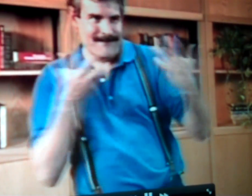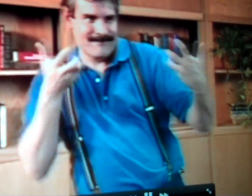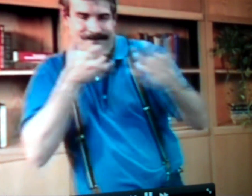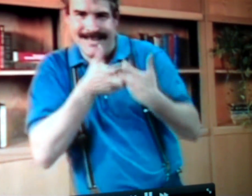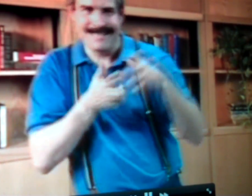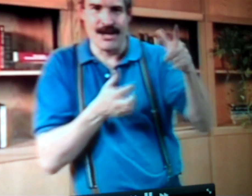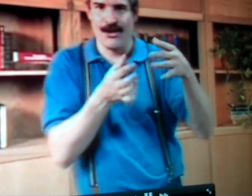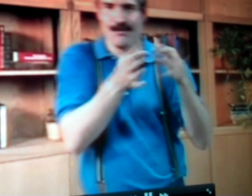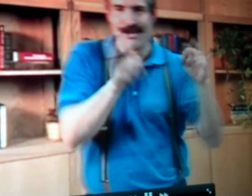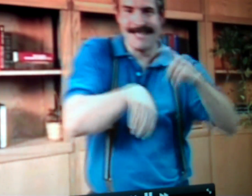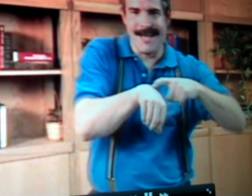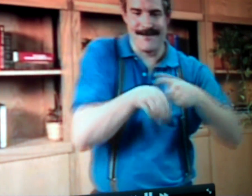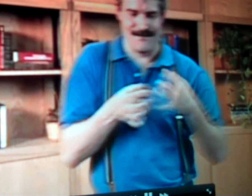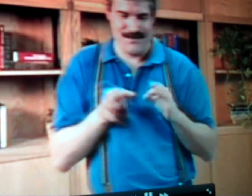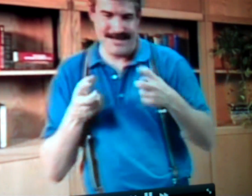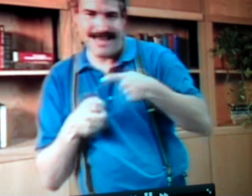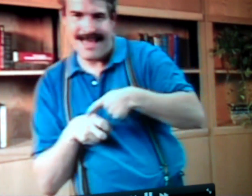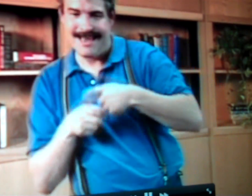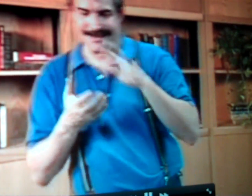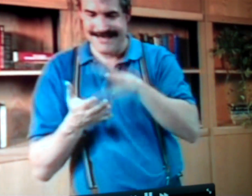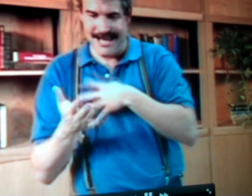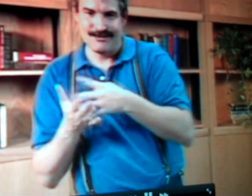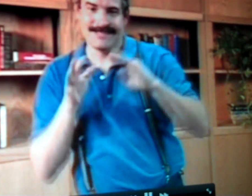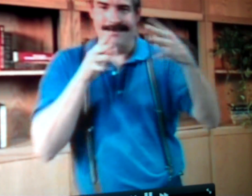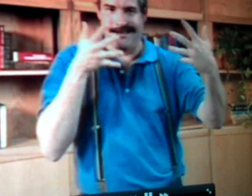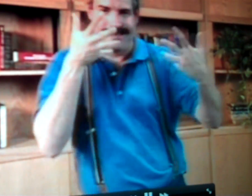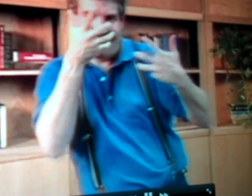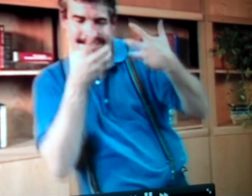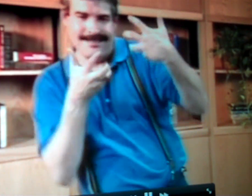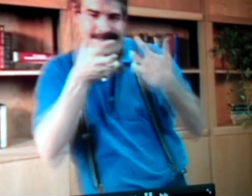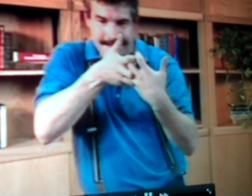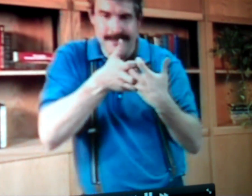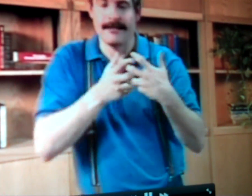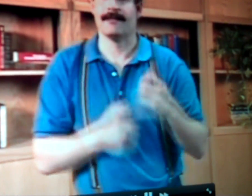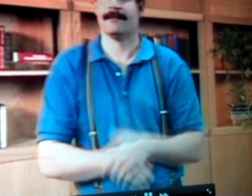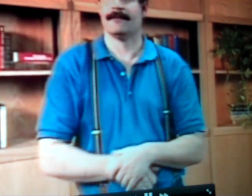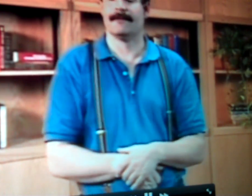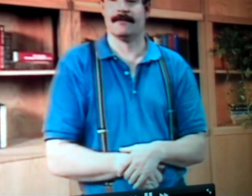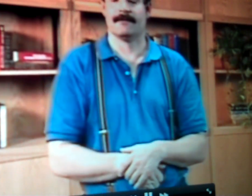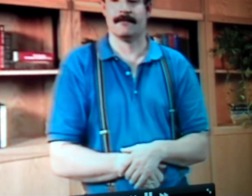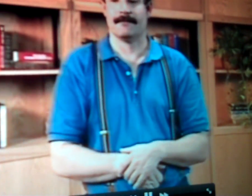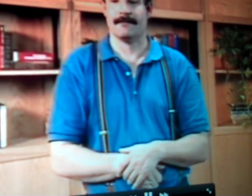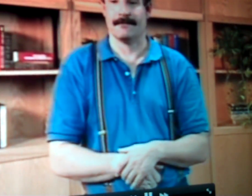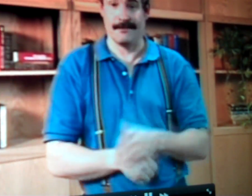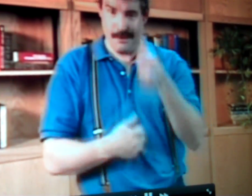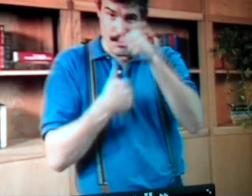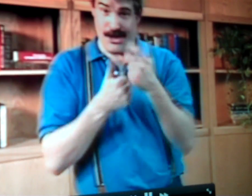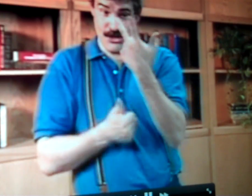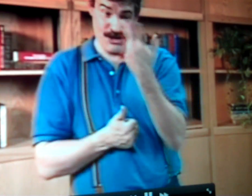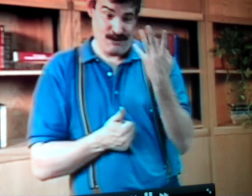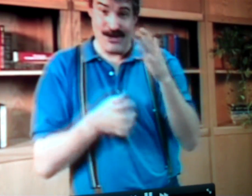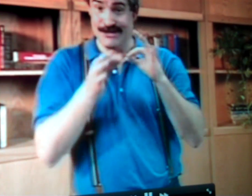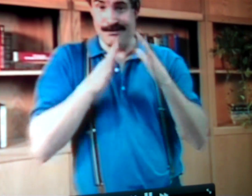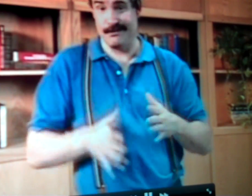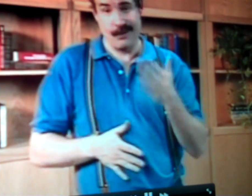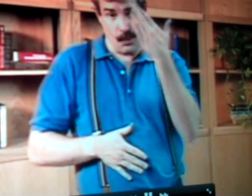always willing to pay for an interpreter. And sometimes it was tough to match up my schedule with other interpreters as well.